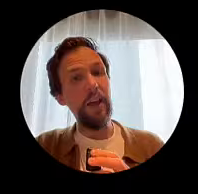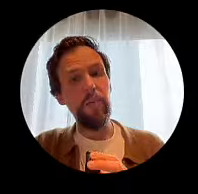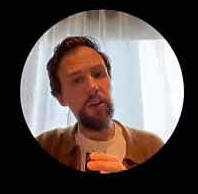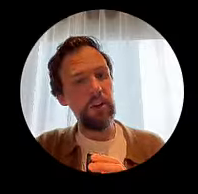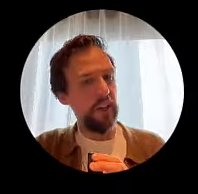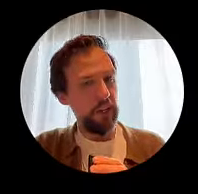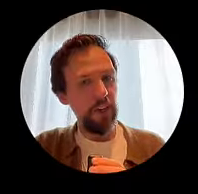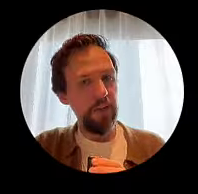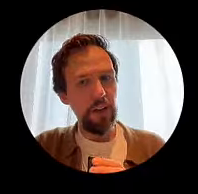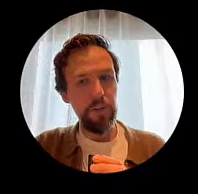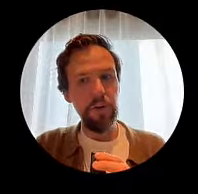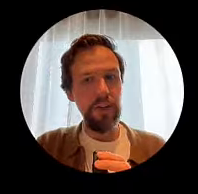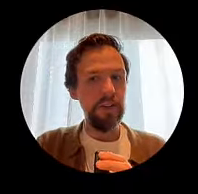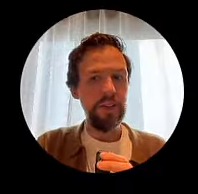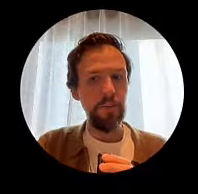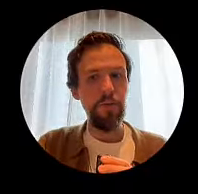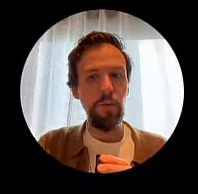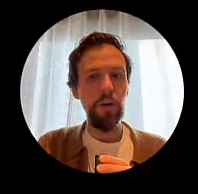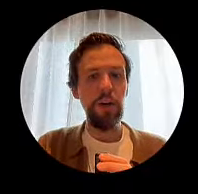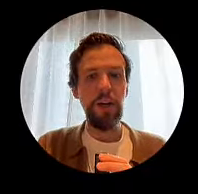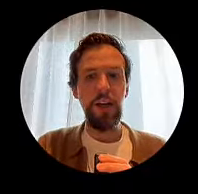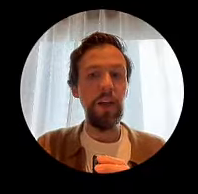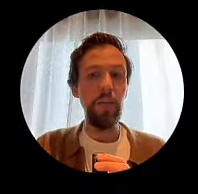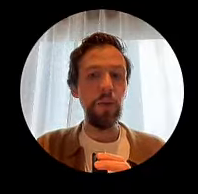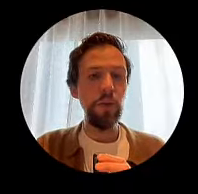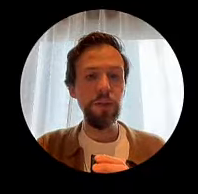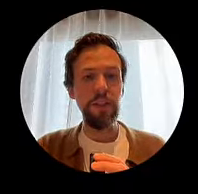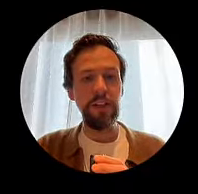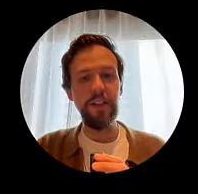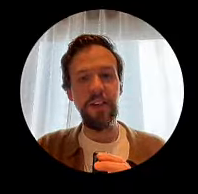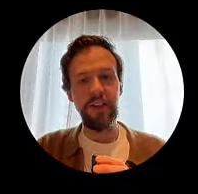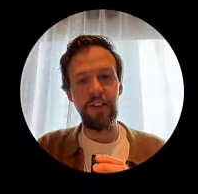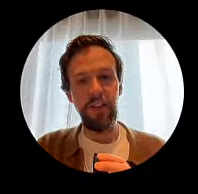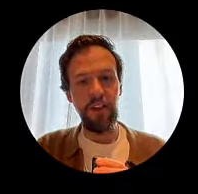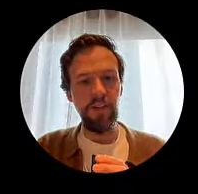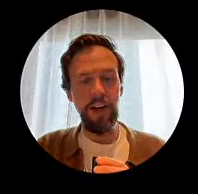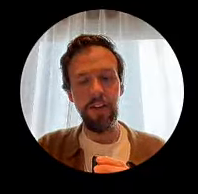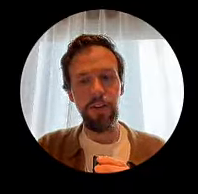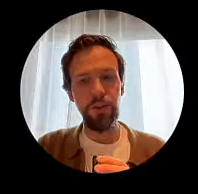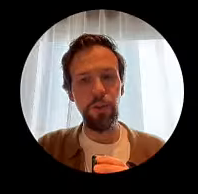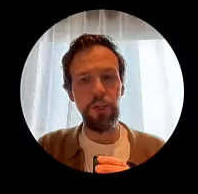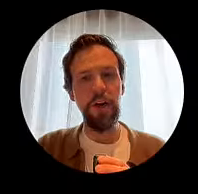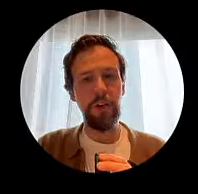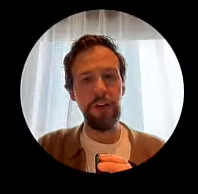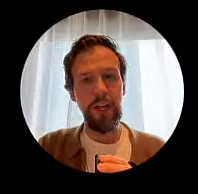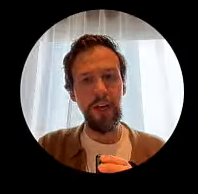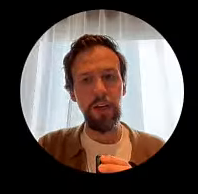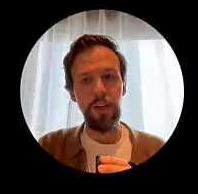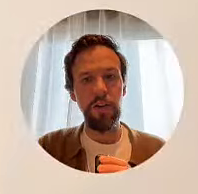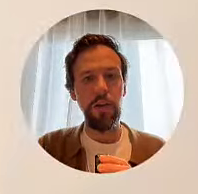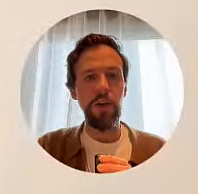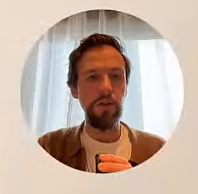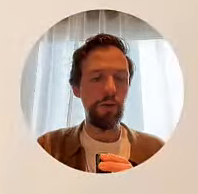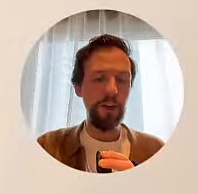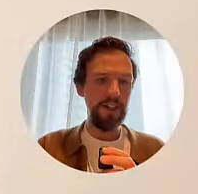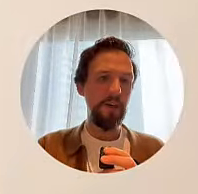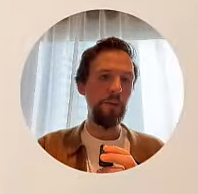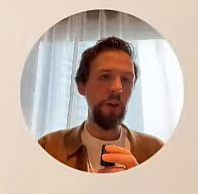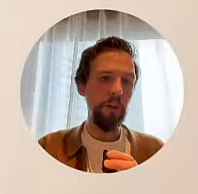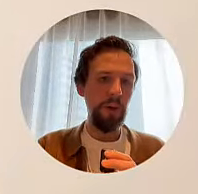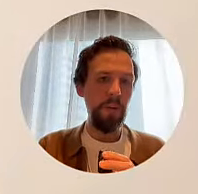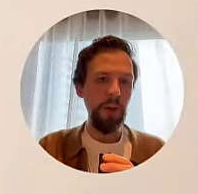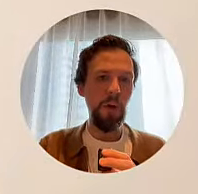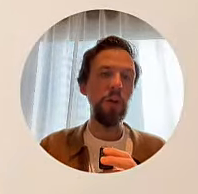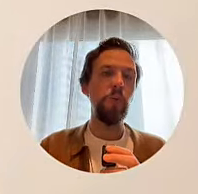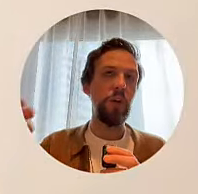So I am an indie developer, as I said before, and I'm using this as an advantage wherever I can. So for